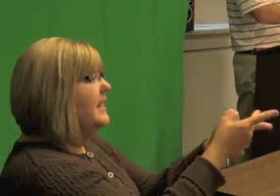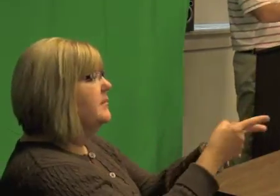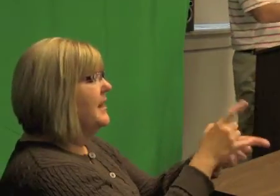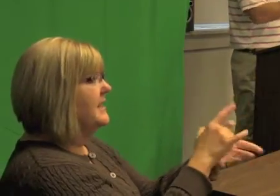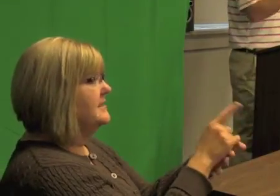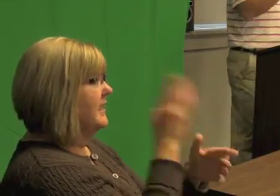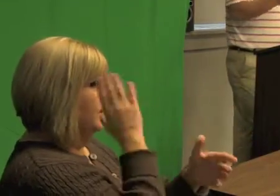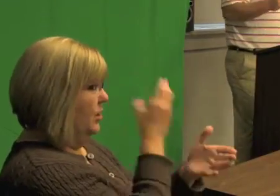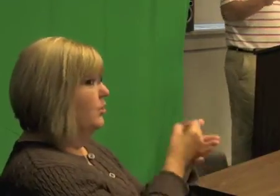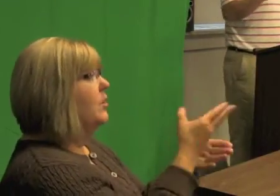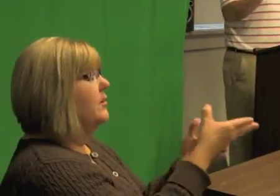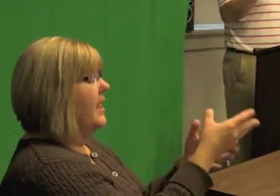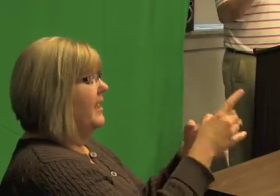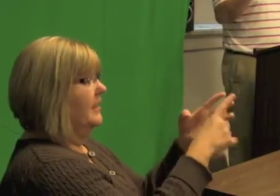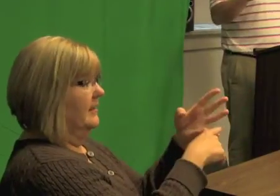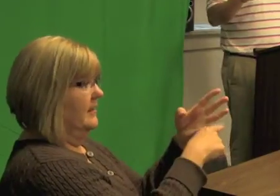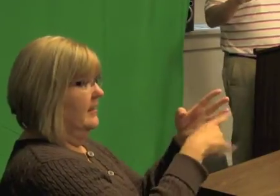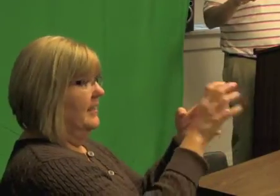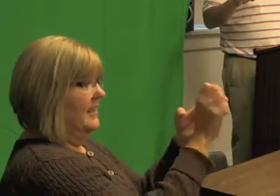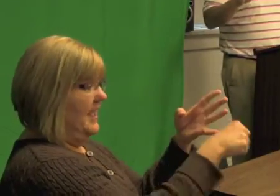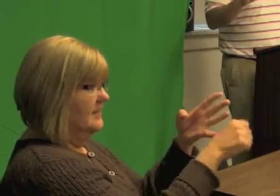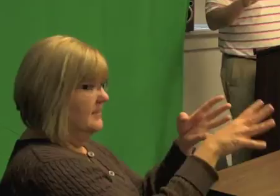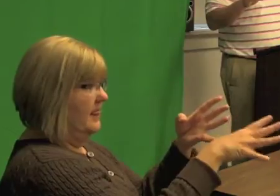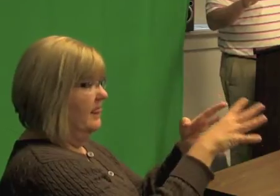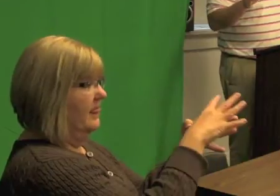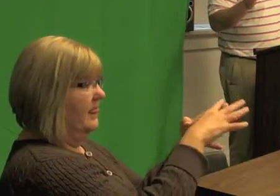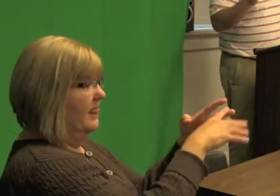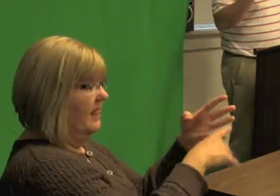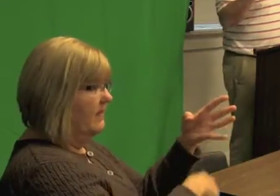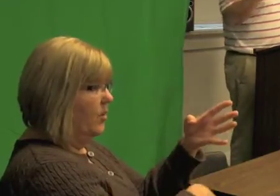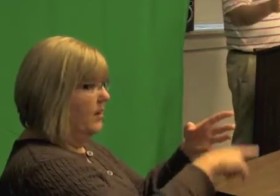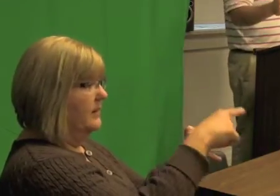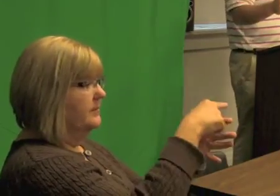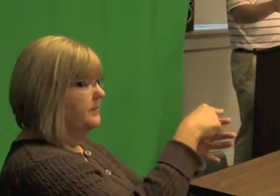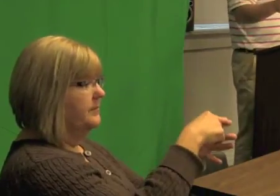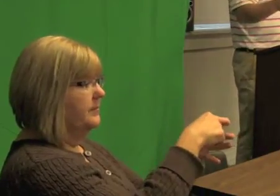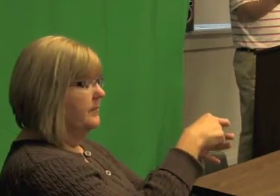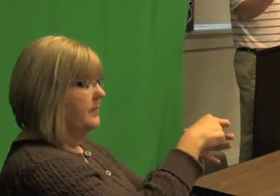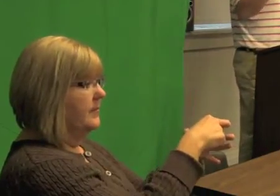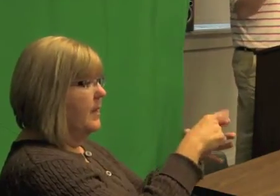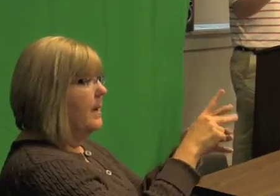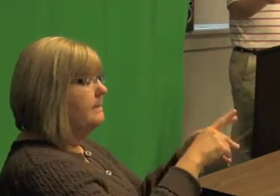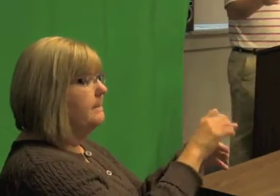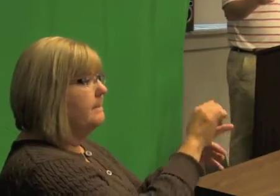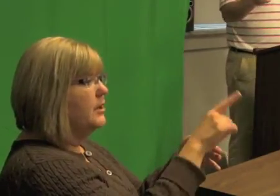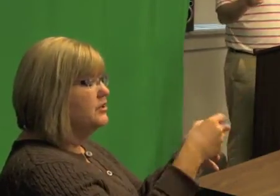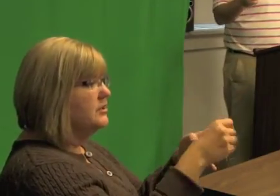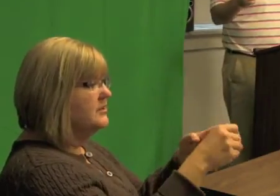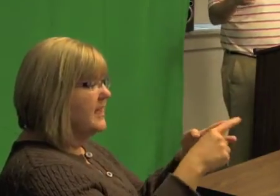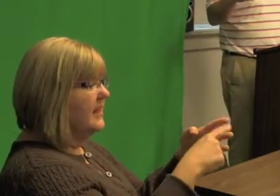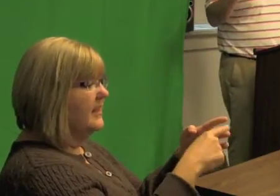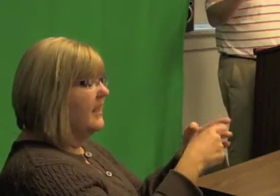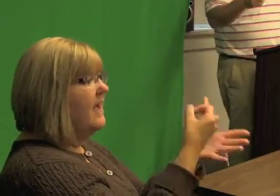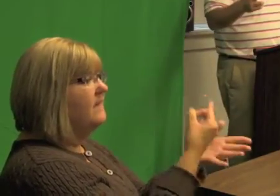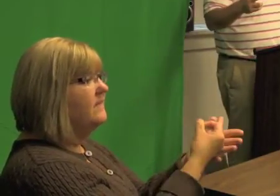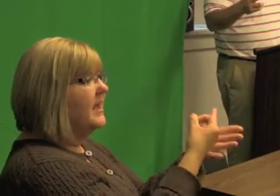going to buy it. Yes, that's the fourth one. So, the four that we just talked about: personal selling,